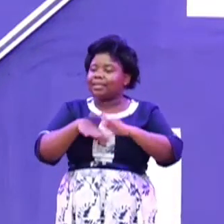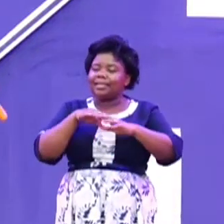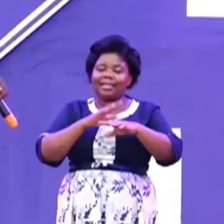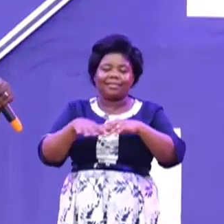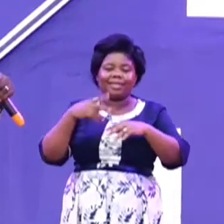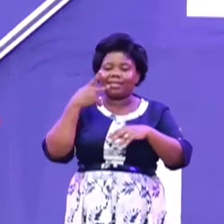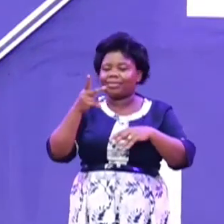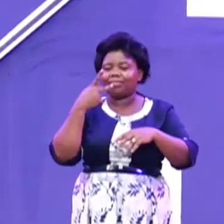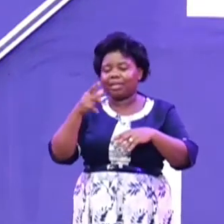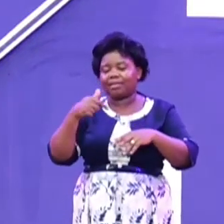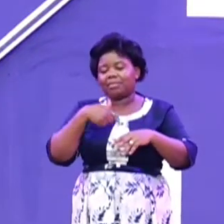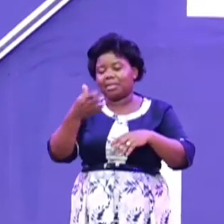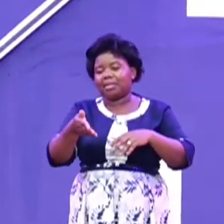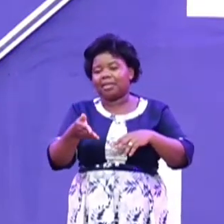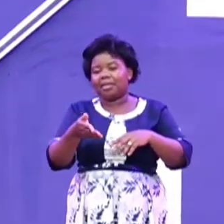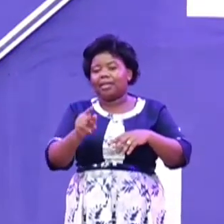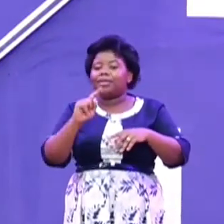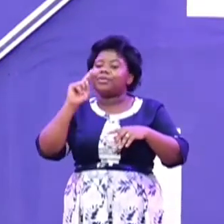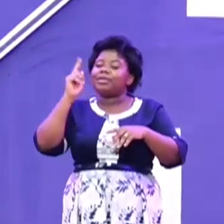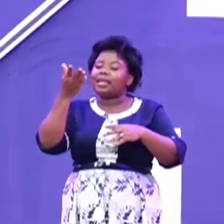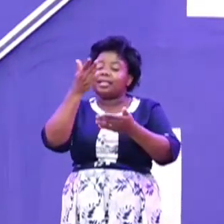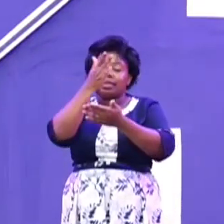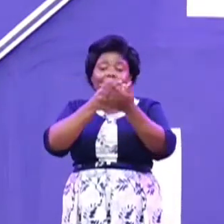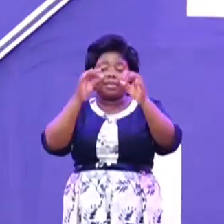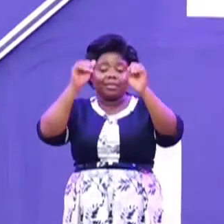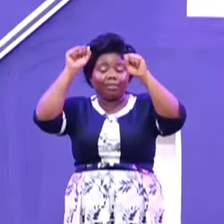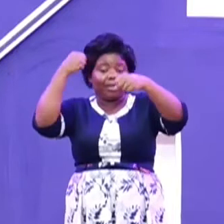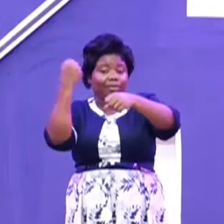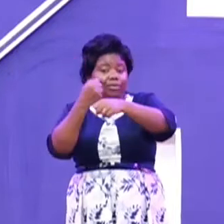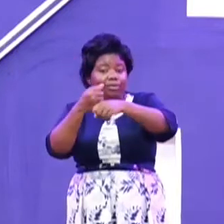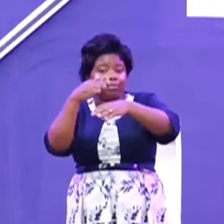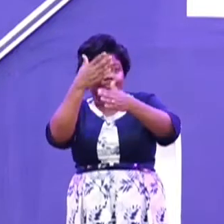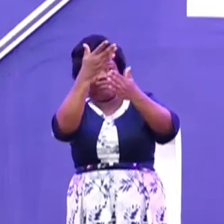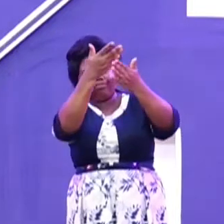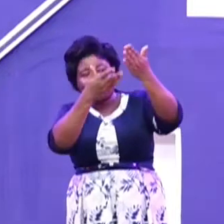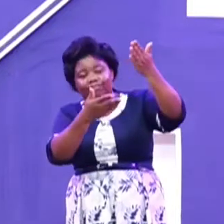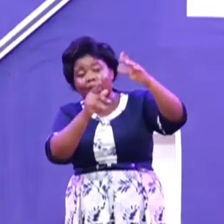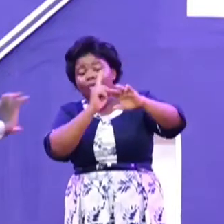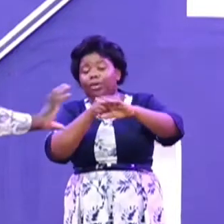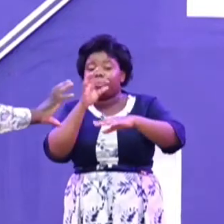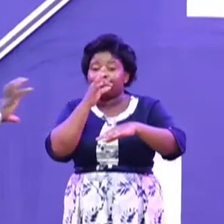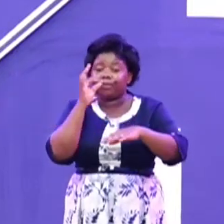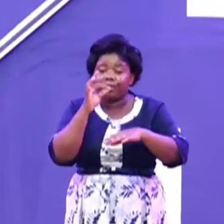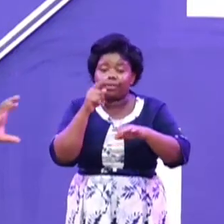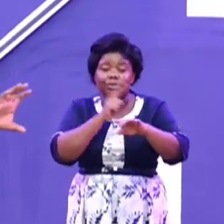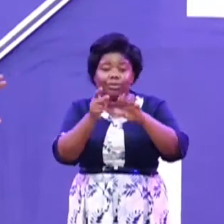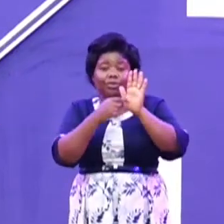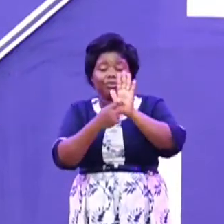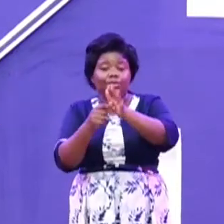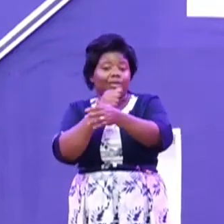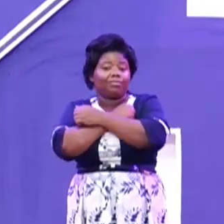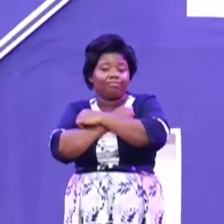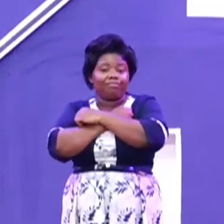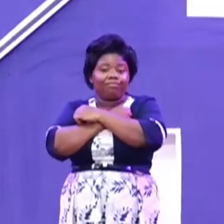He doesn't just merely say, I'm here. There are things that are paramount. When you're fasting, you shall